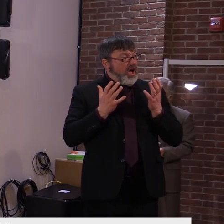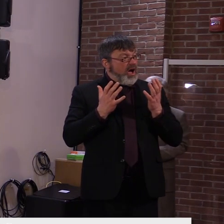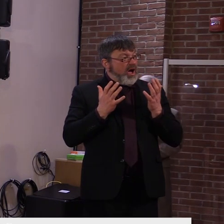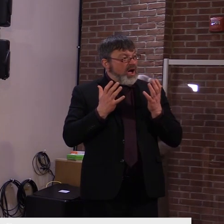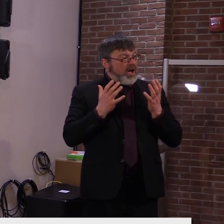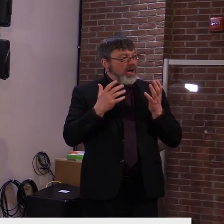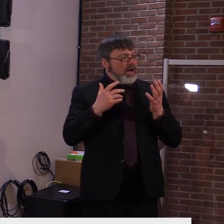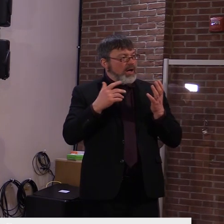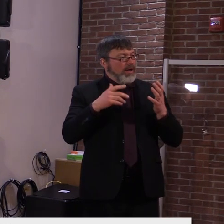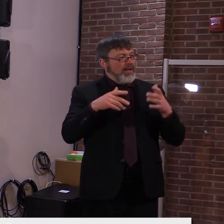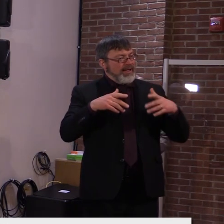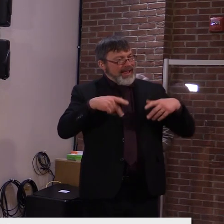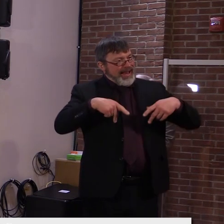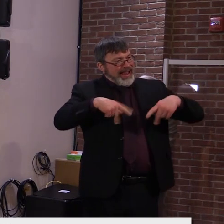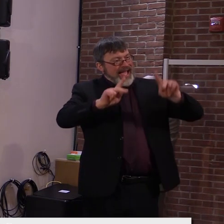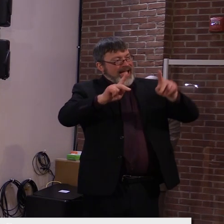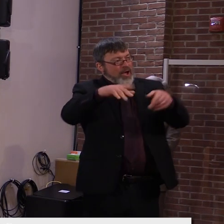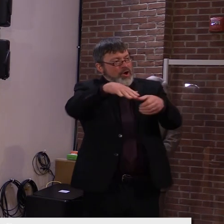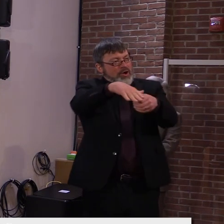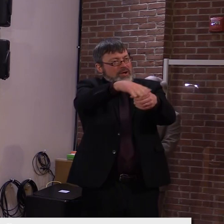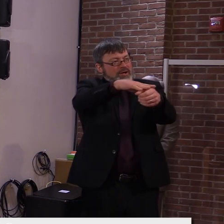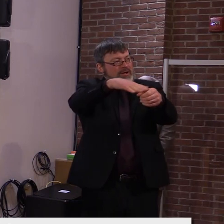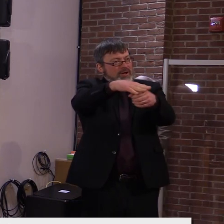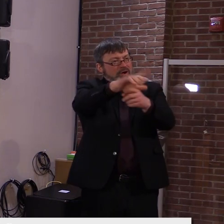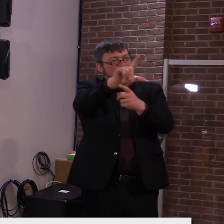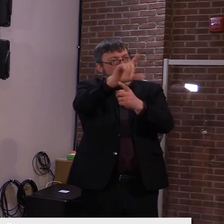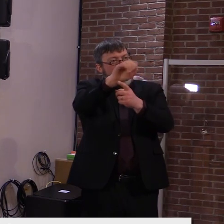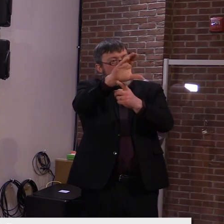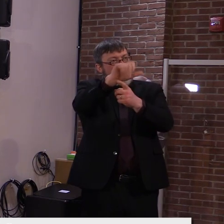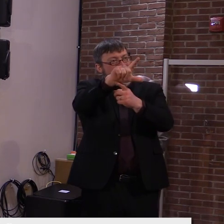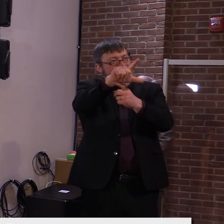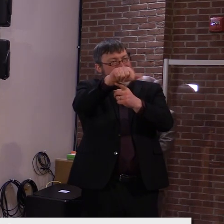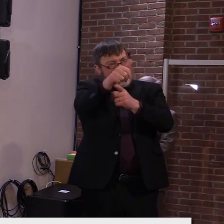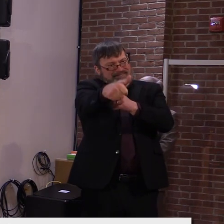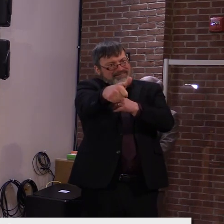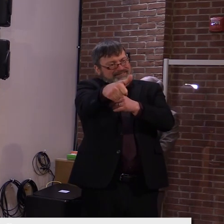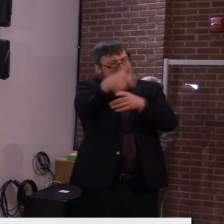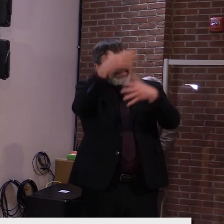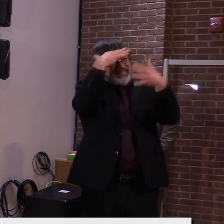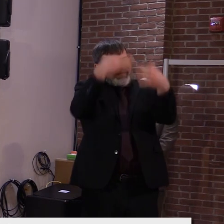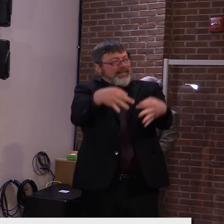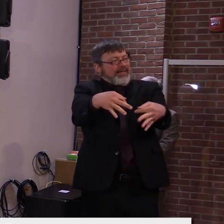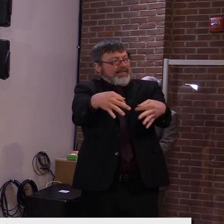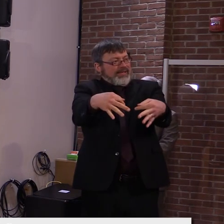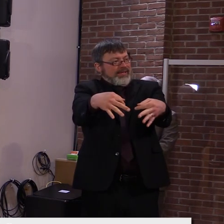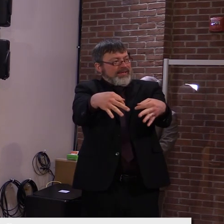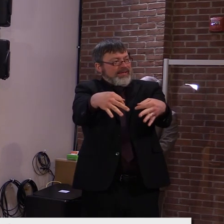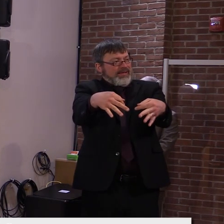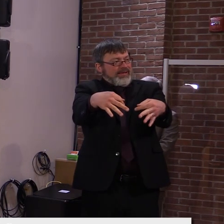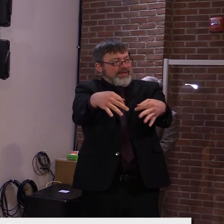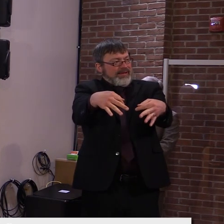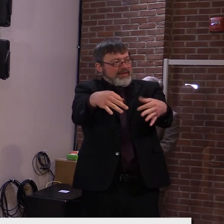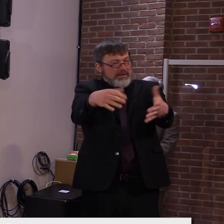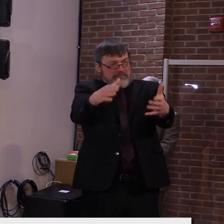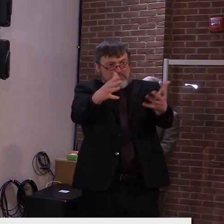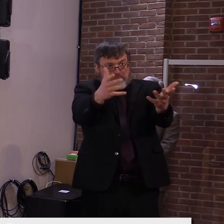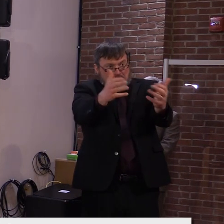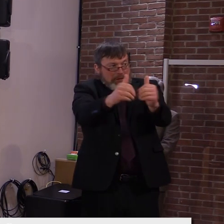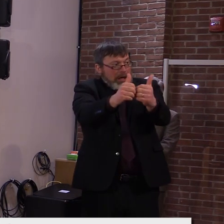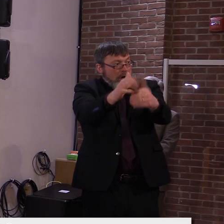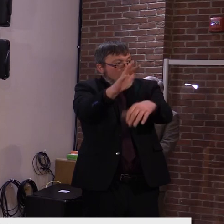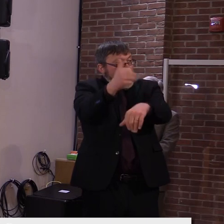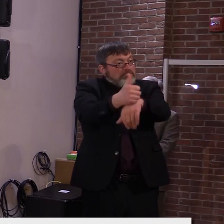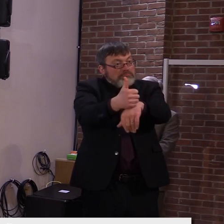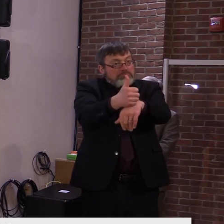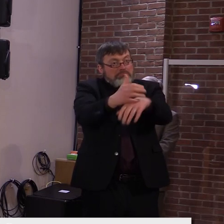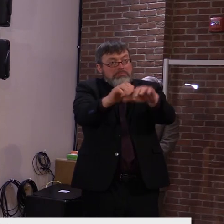to respond to their specific conditions, not just of the virus, but of their staffing patterns and the configurations of their schools. So again, I think, you know, we're in the